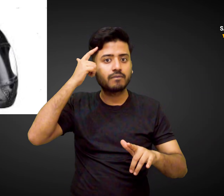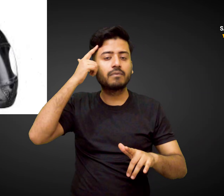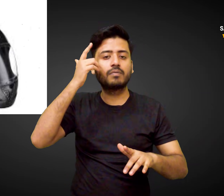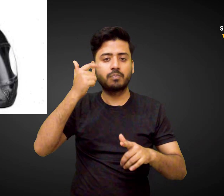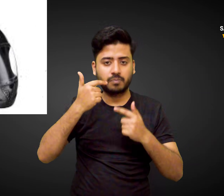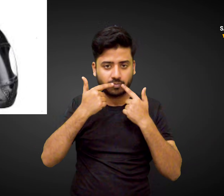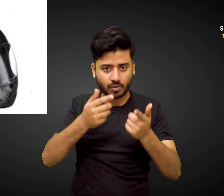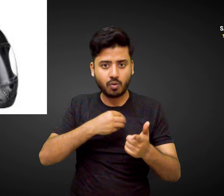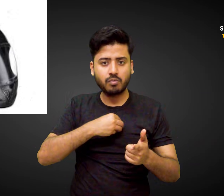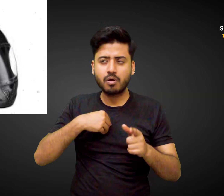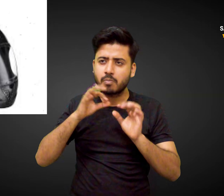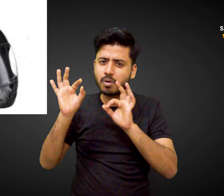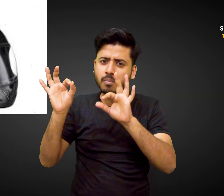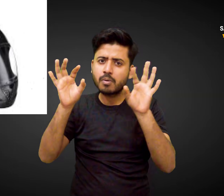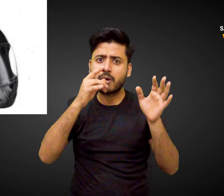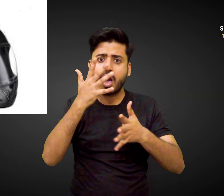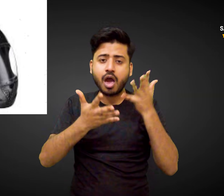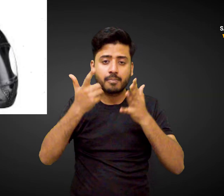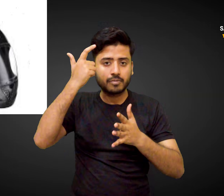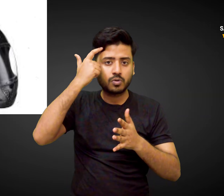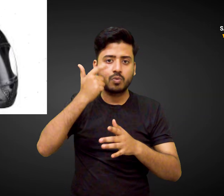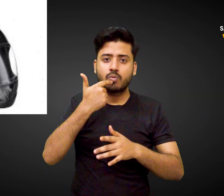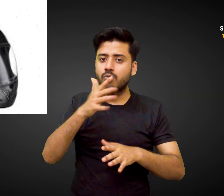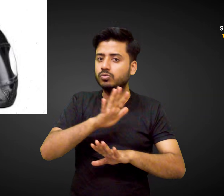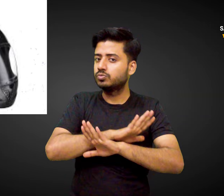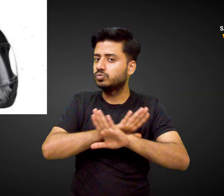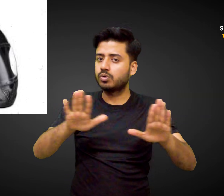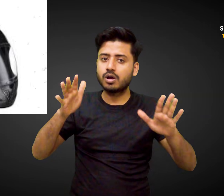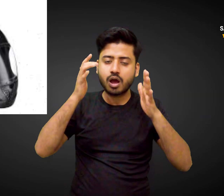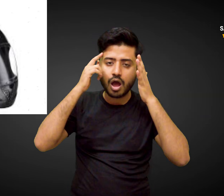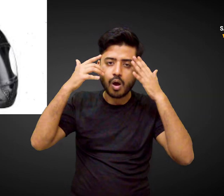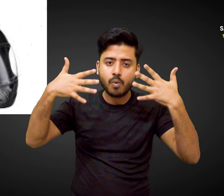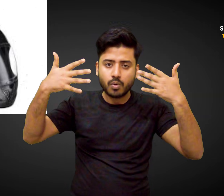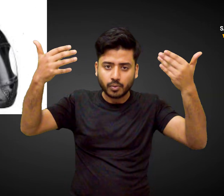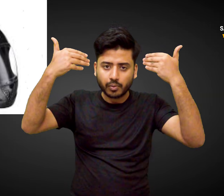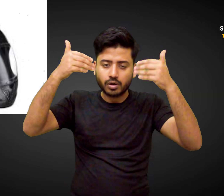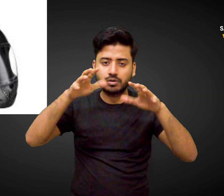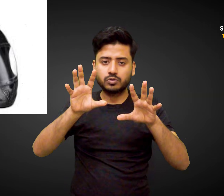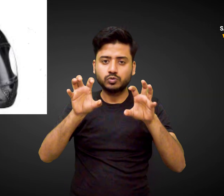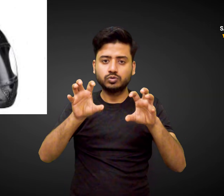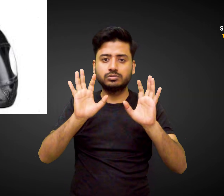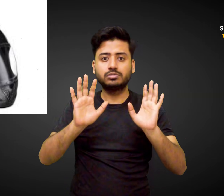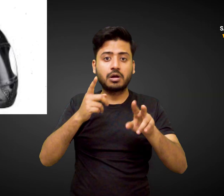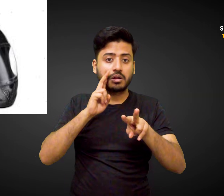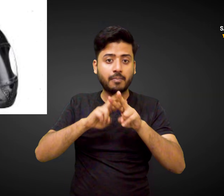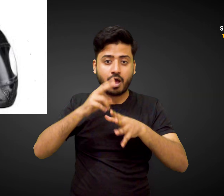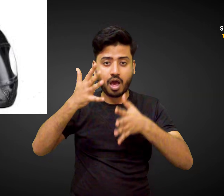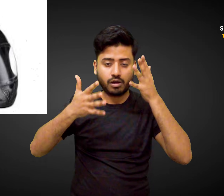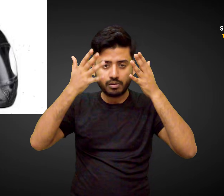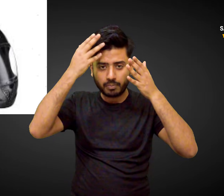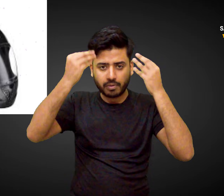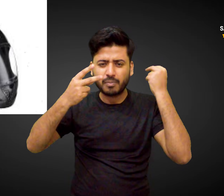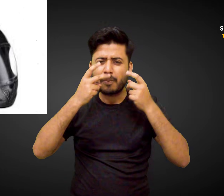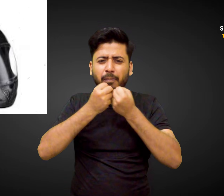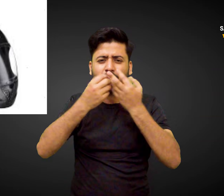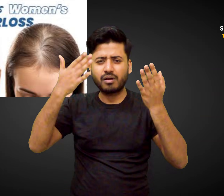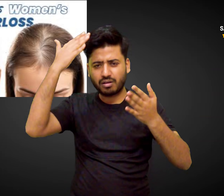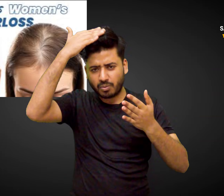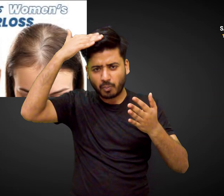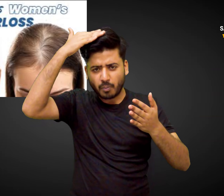in your request. Clarification on Be From Hair Safe Reel. While hair safe is a documented feature of Puma caps, the phrase